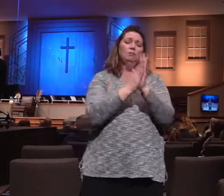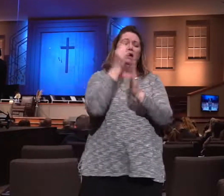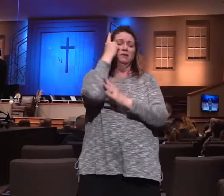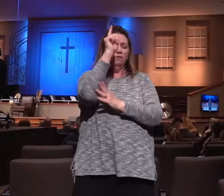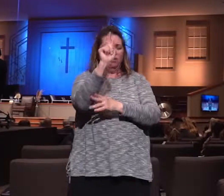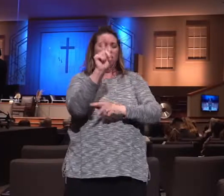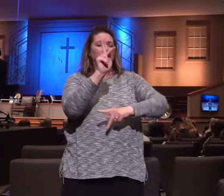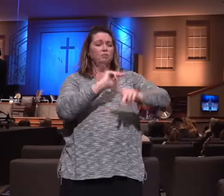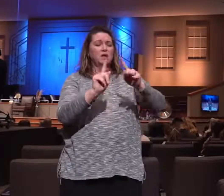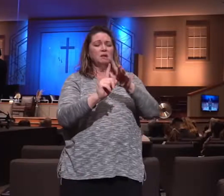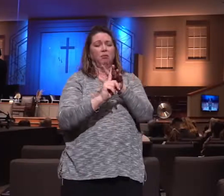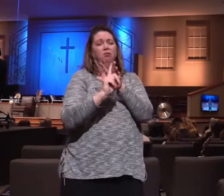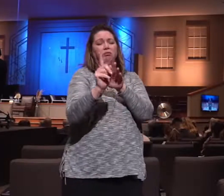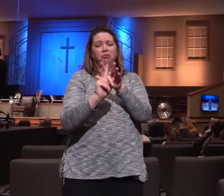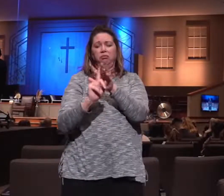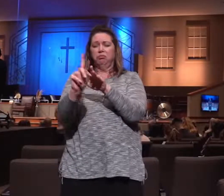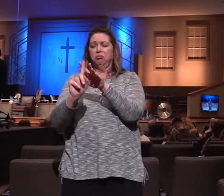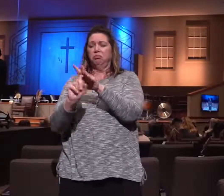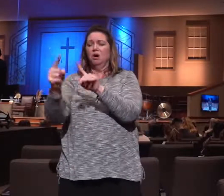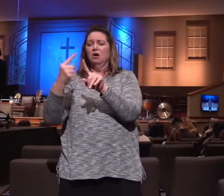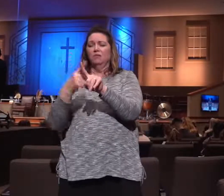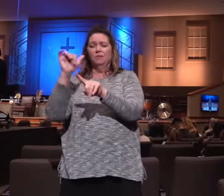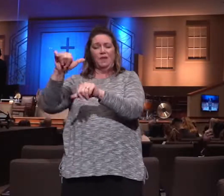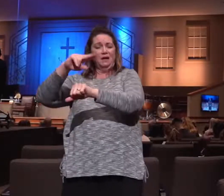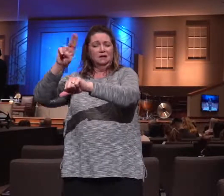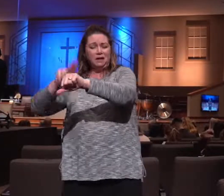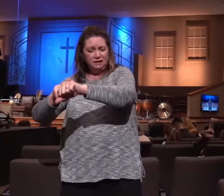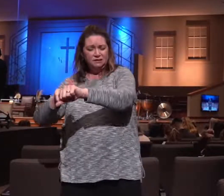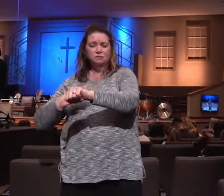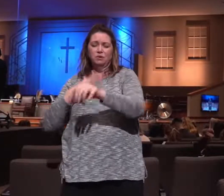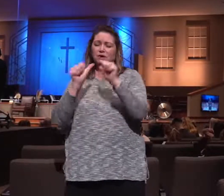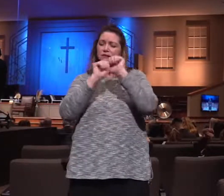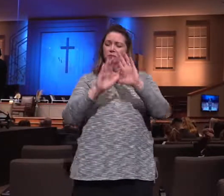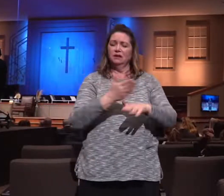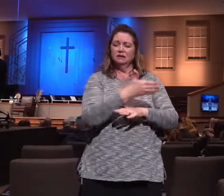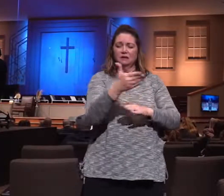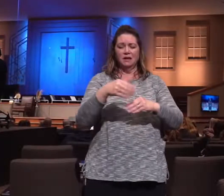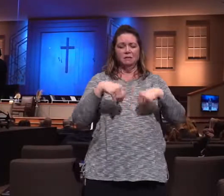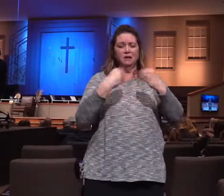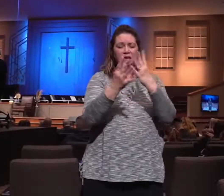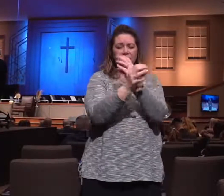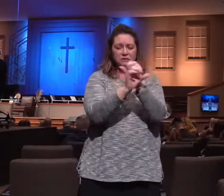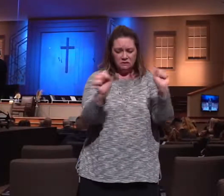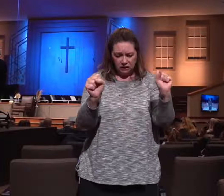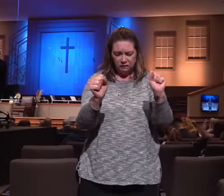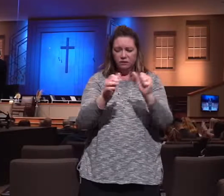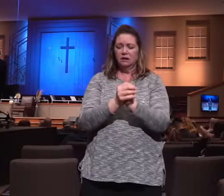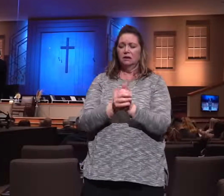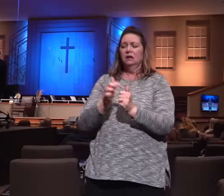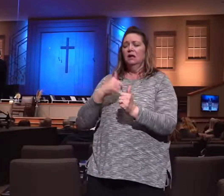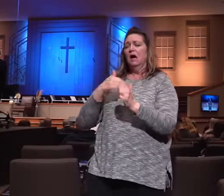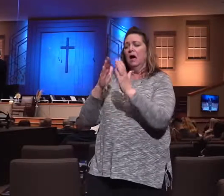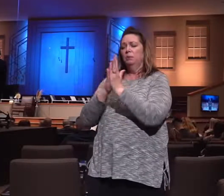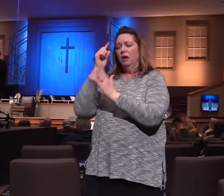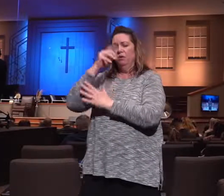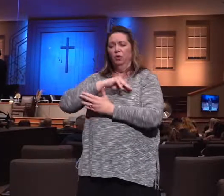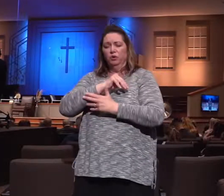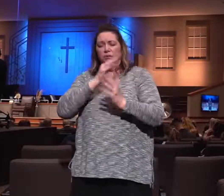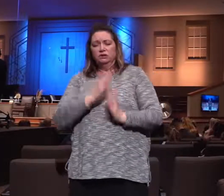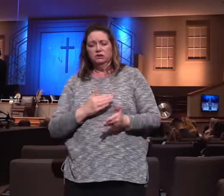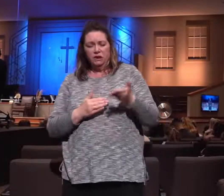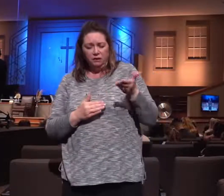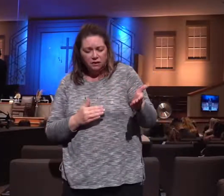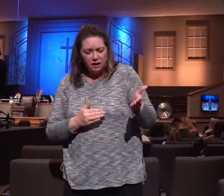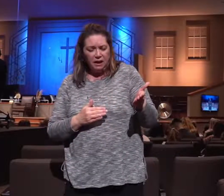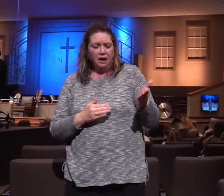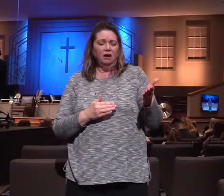you will bless them. Lord, the Kochachenko family, God, I pray that you'll bless them, have your hand upon their lives. And